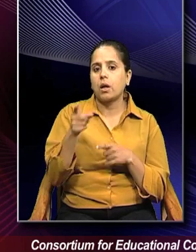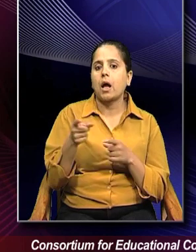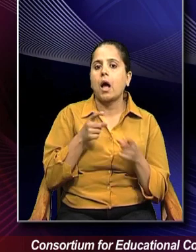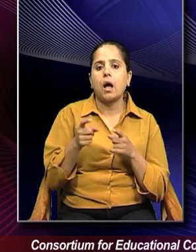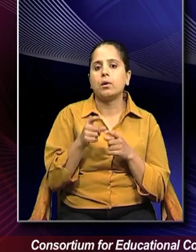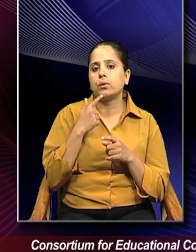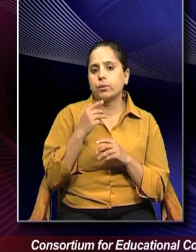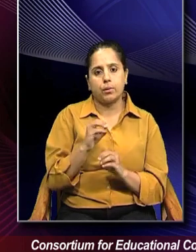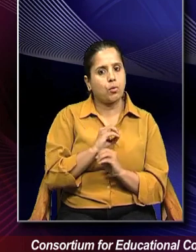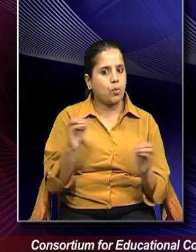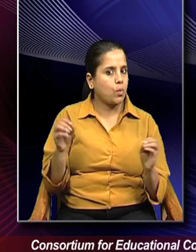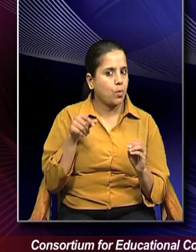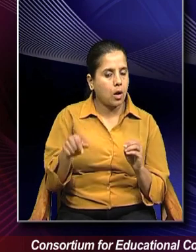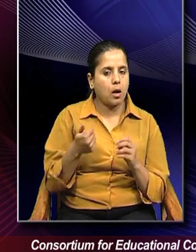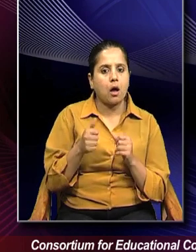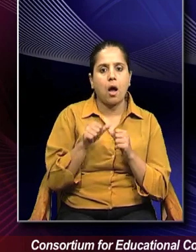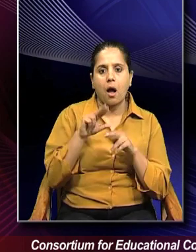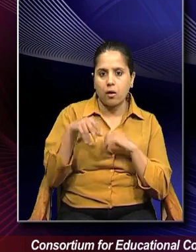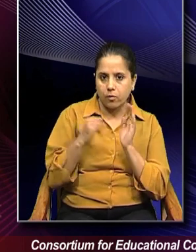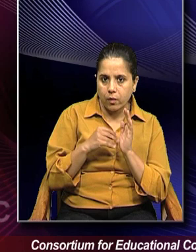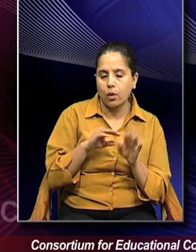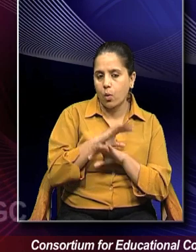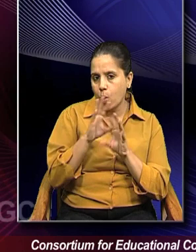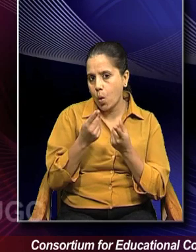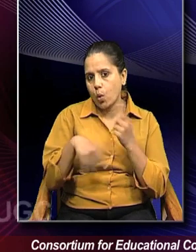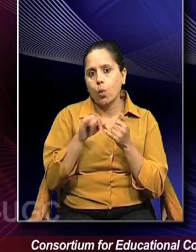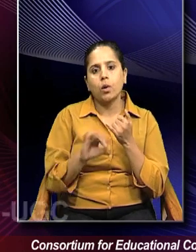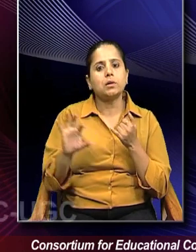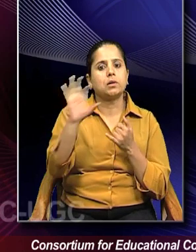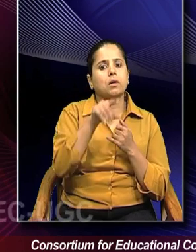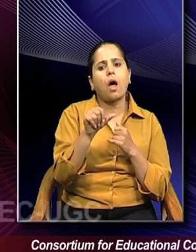control the affairs of all the states